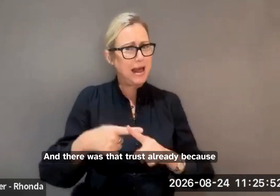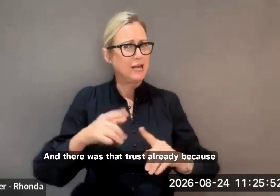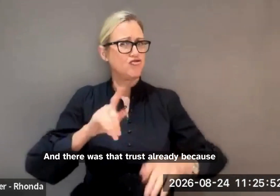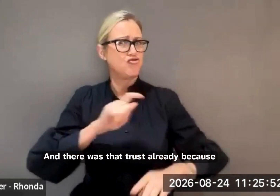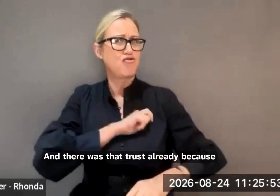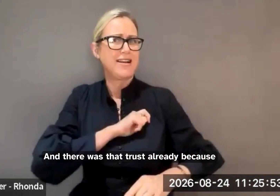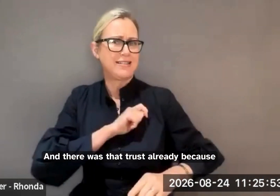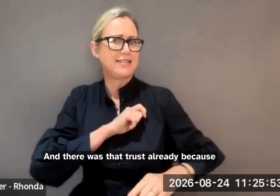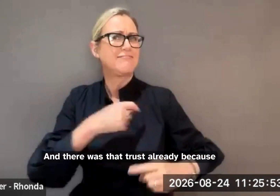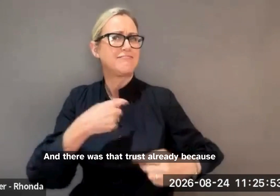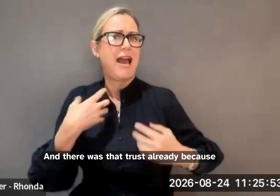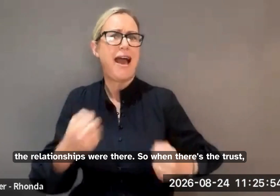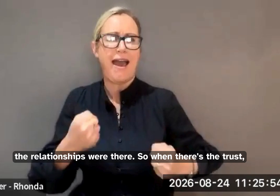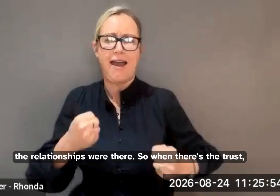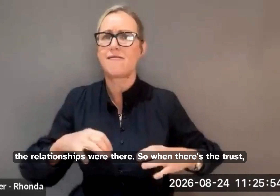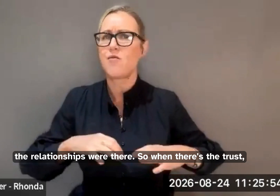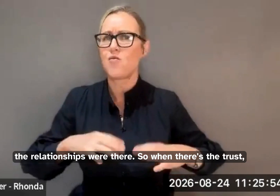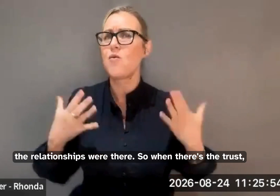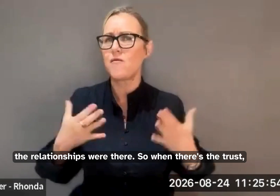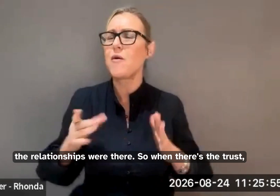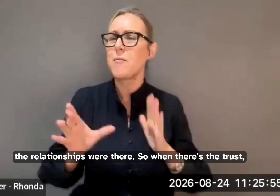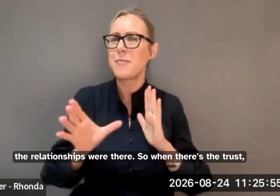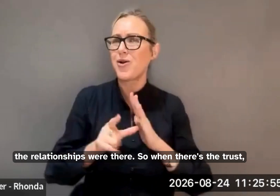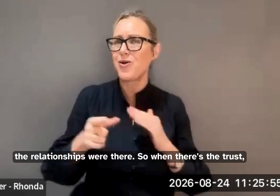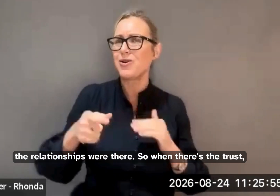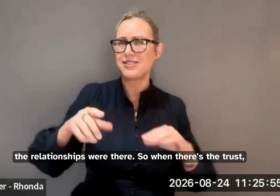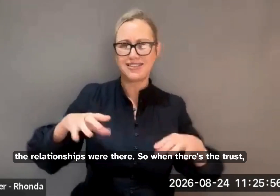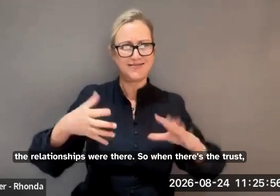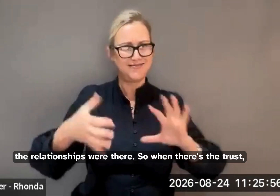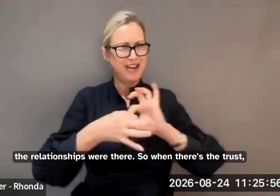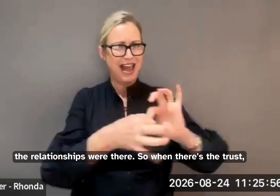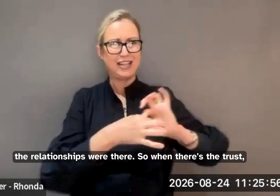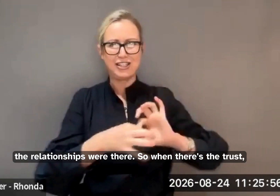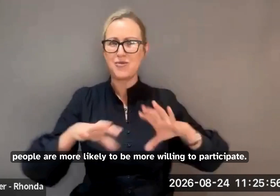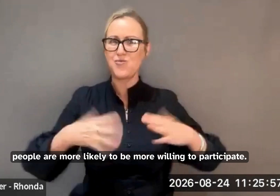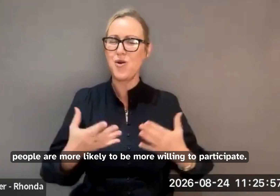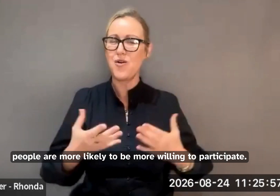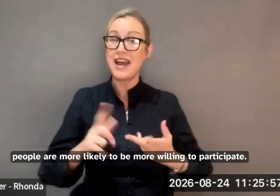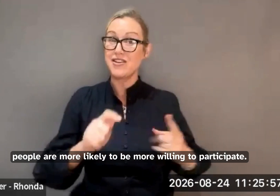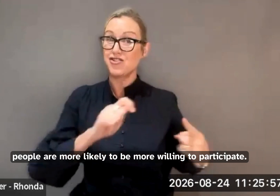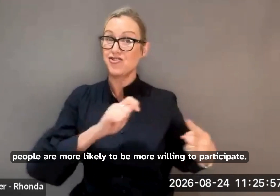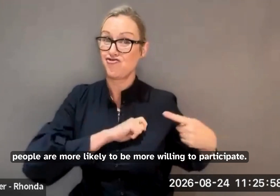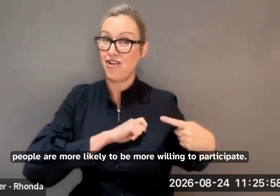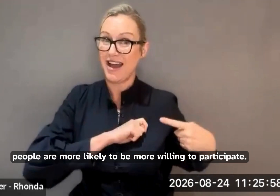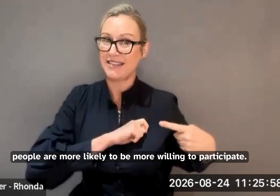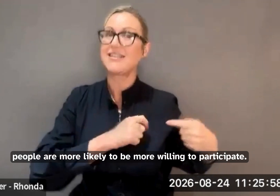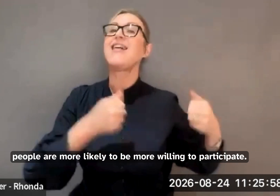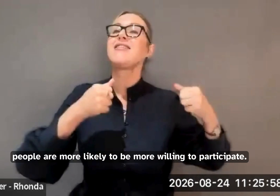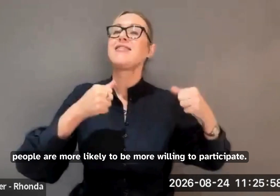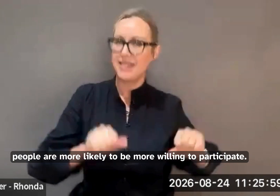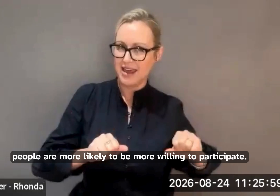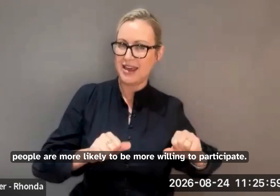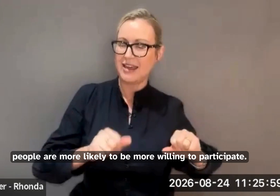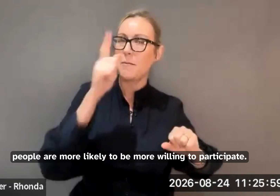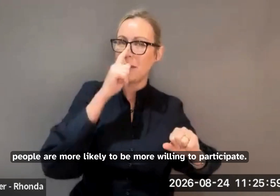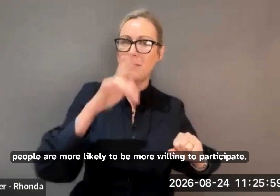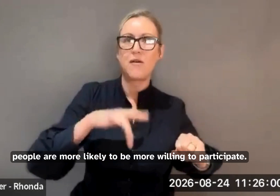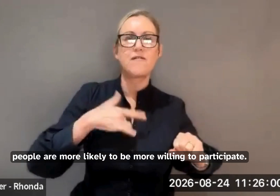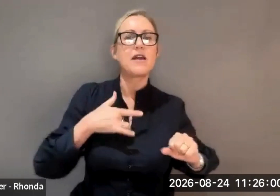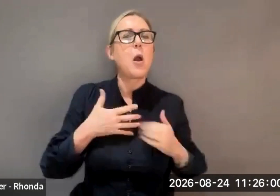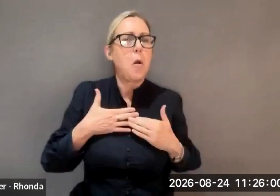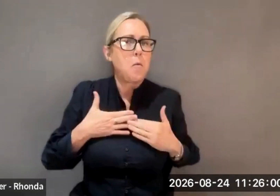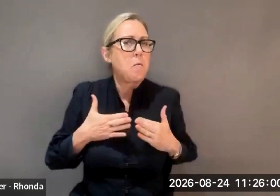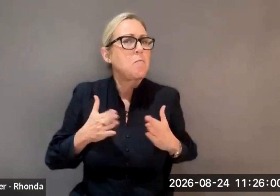already, because the relationships were there. So when there's the trust, people are more likely to be more willing